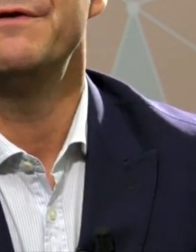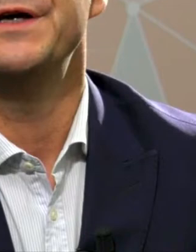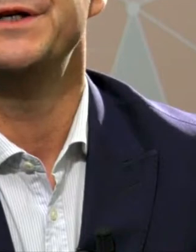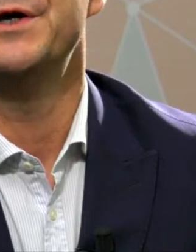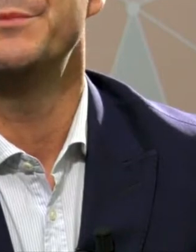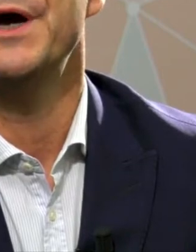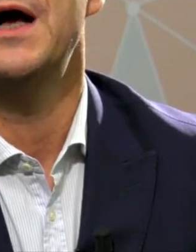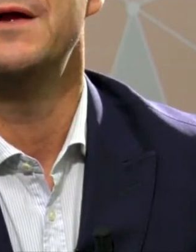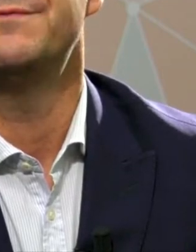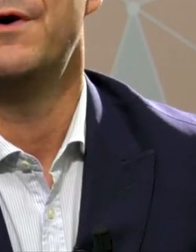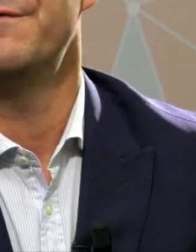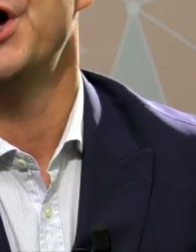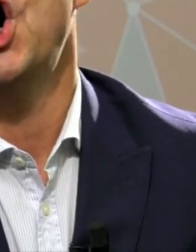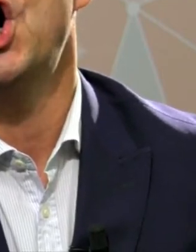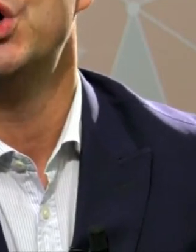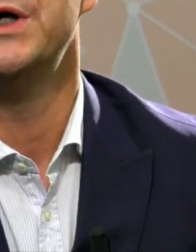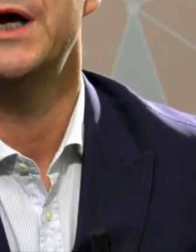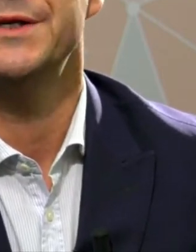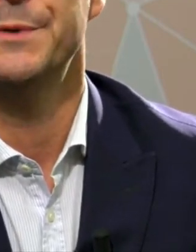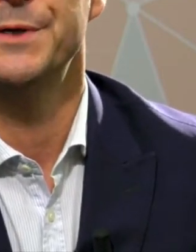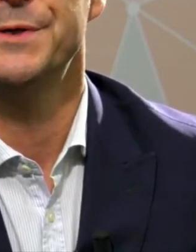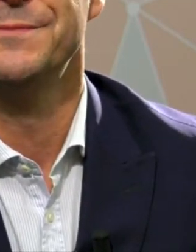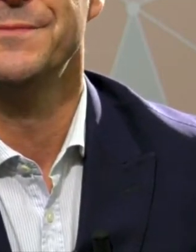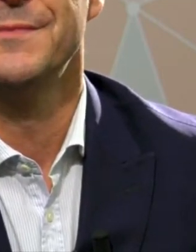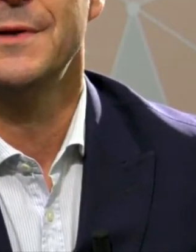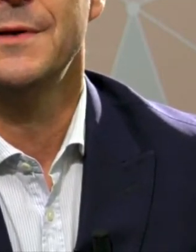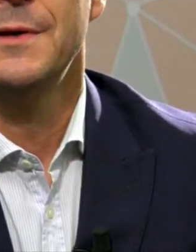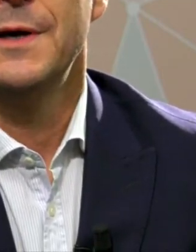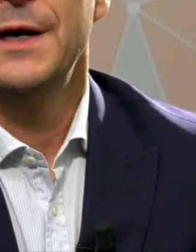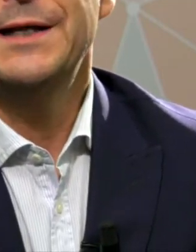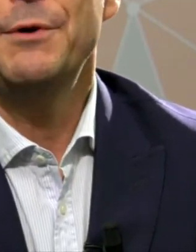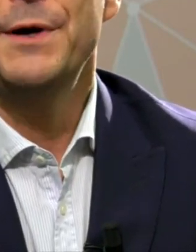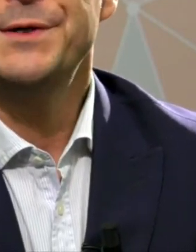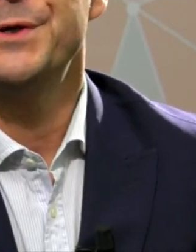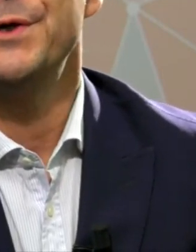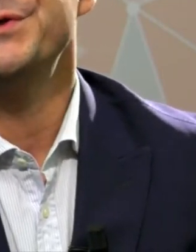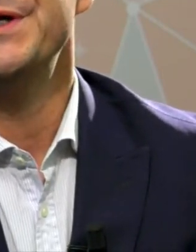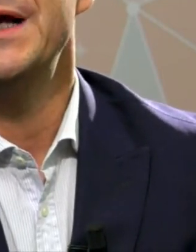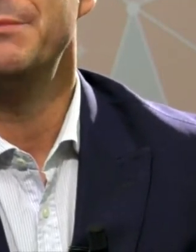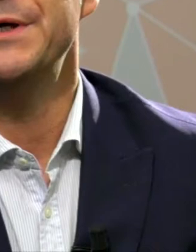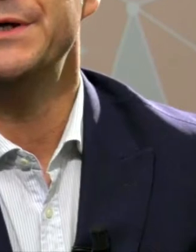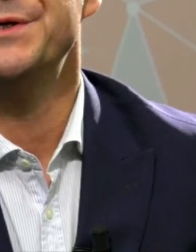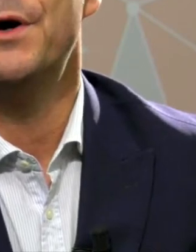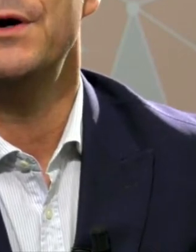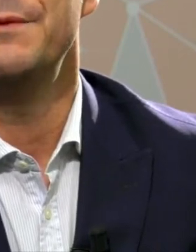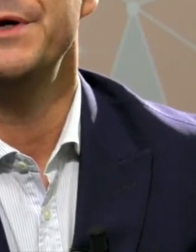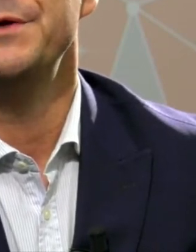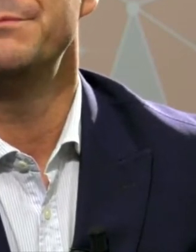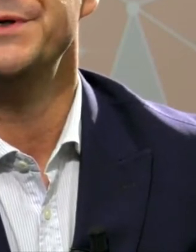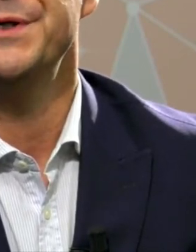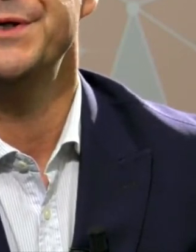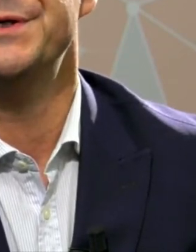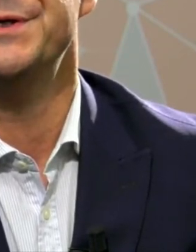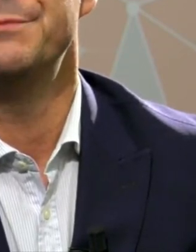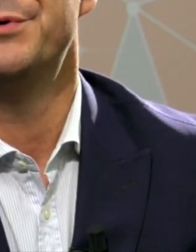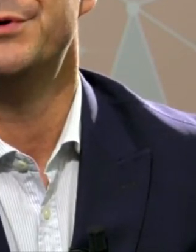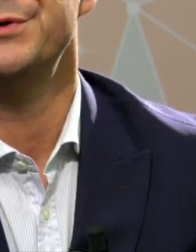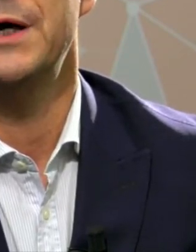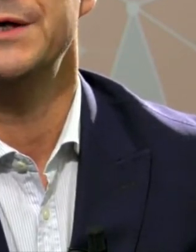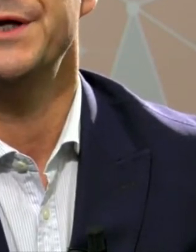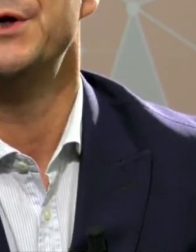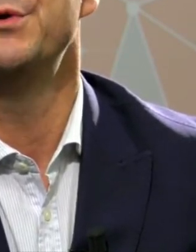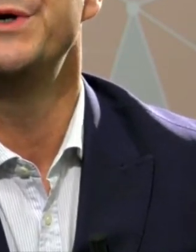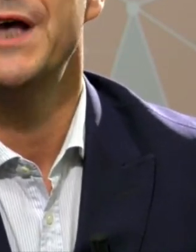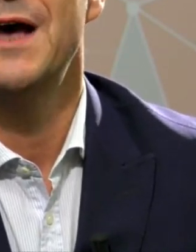by innovating on behalf of all the customers. AWS is also enabling small and medium businesses to